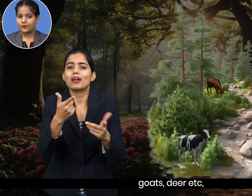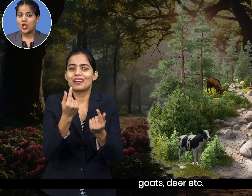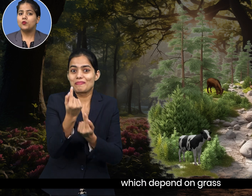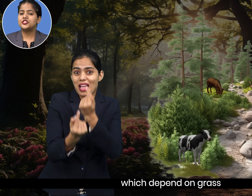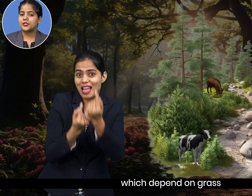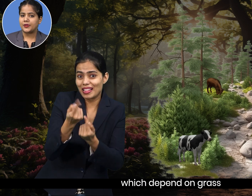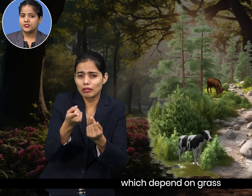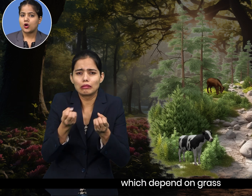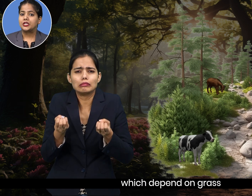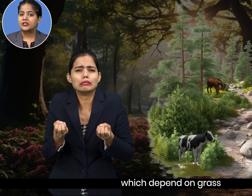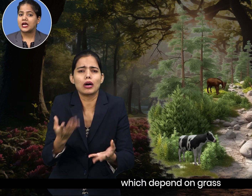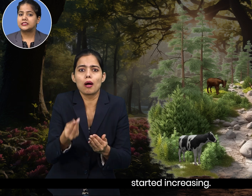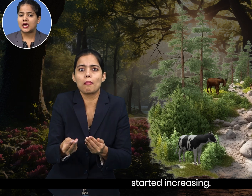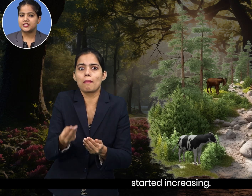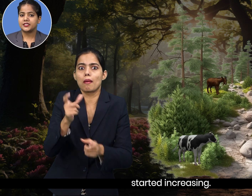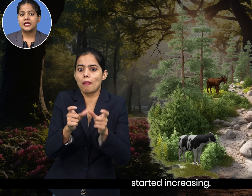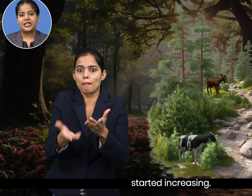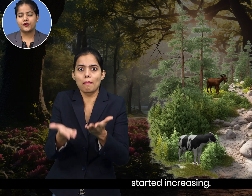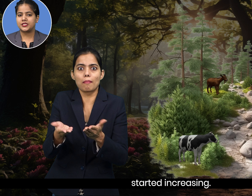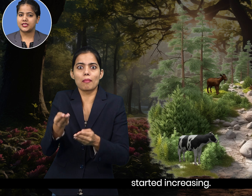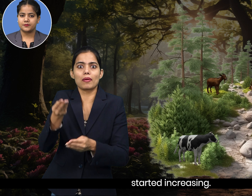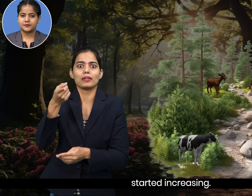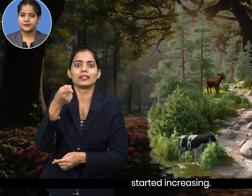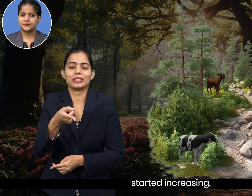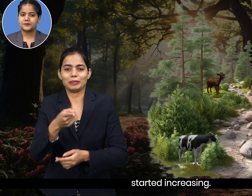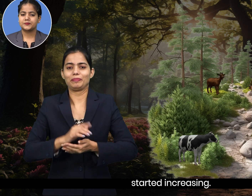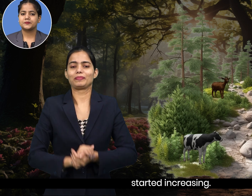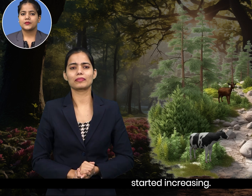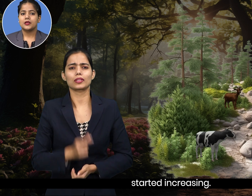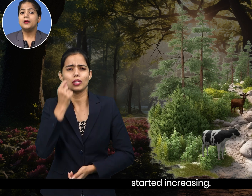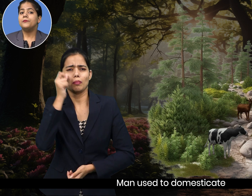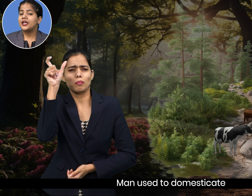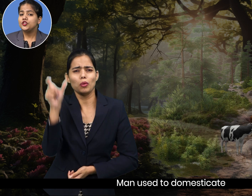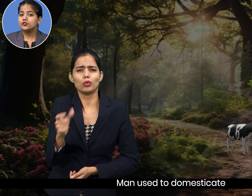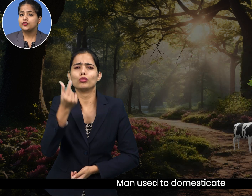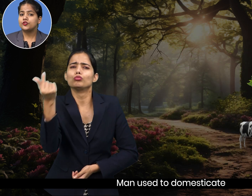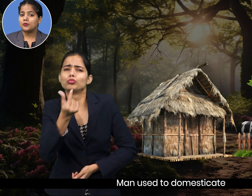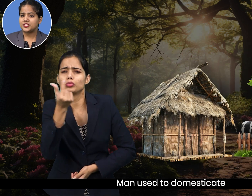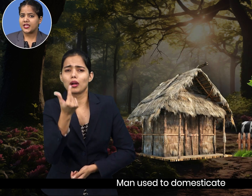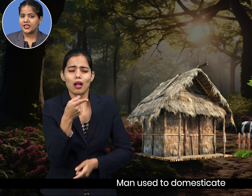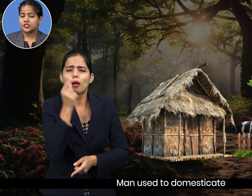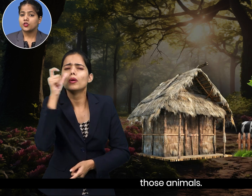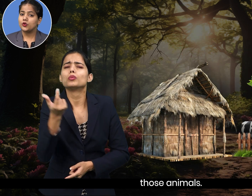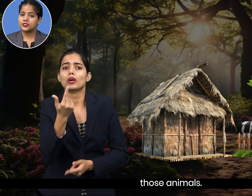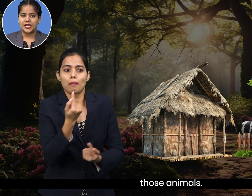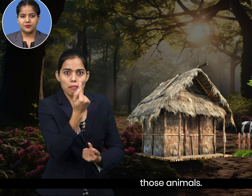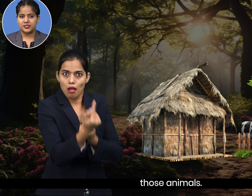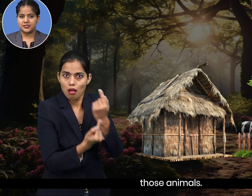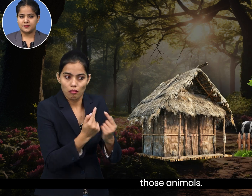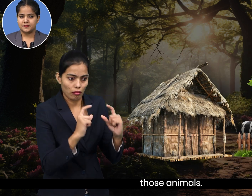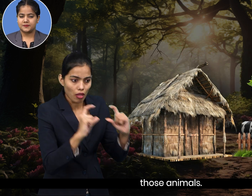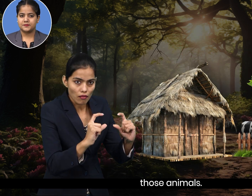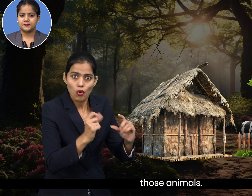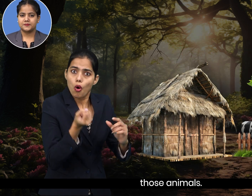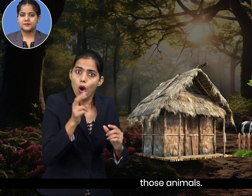etc., which depend on grass started increasing. Man used to domesticate those